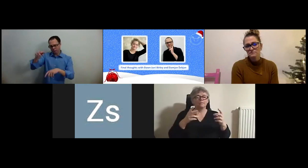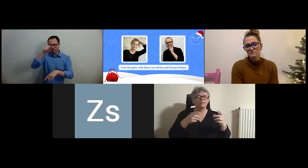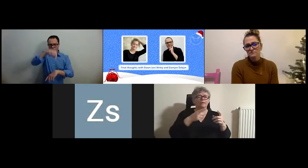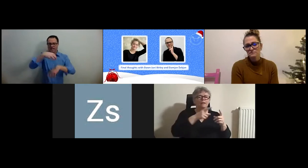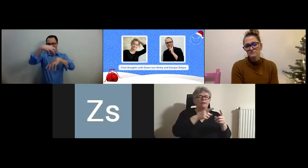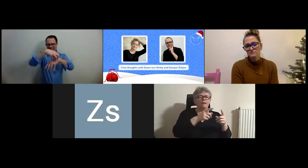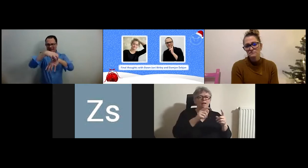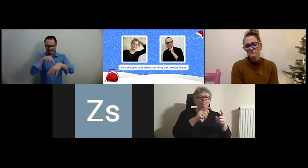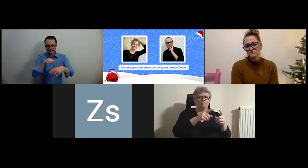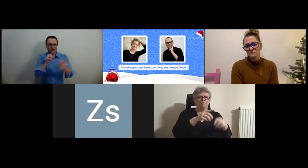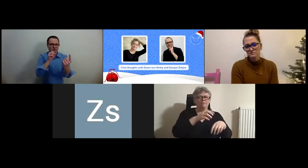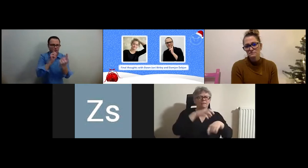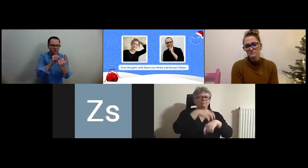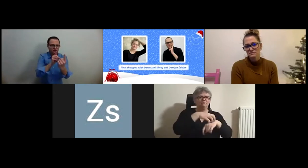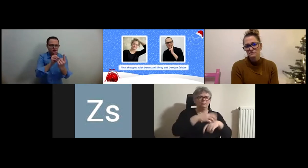Met